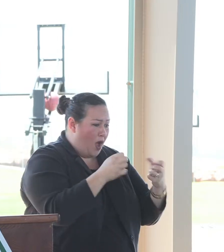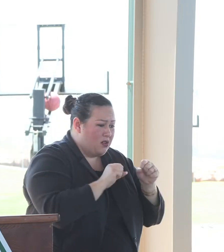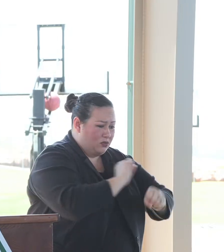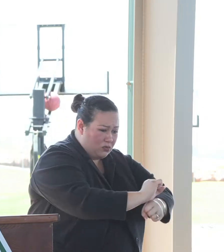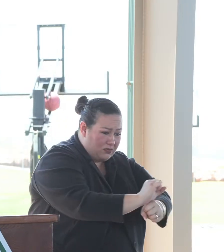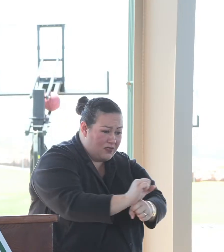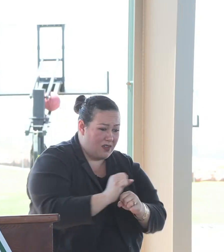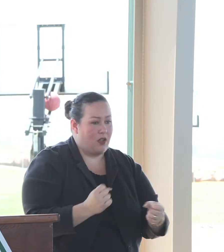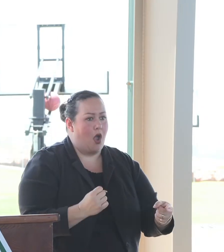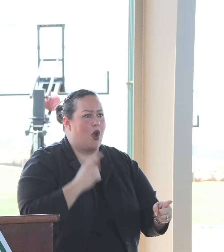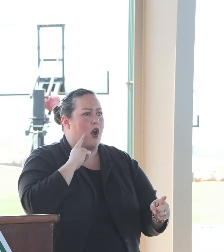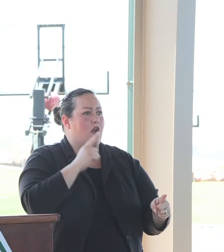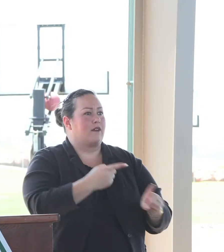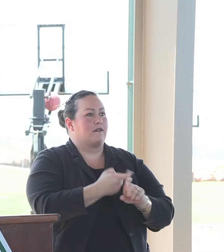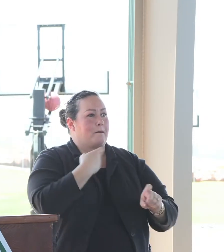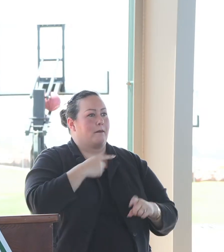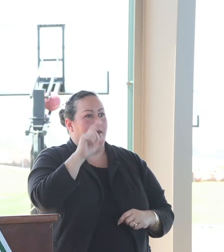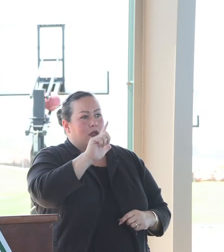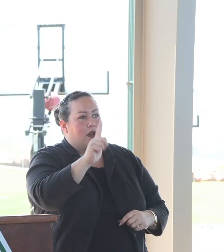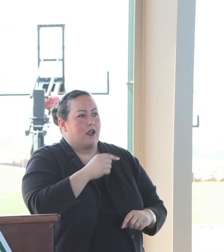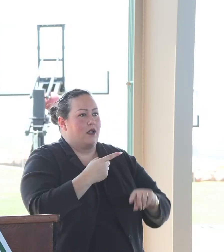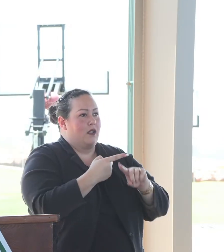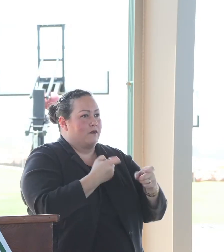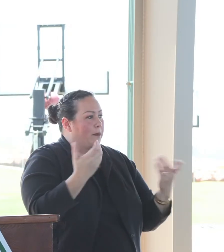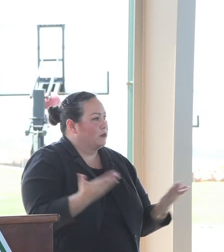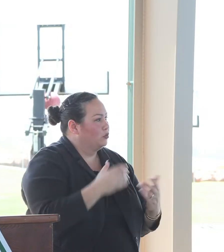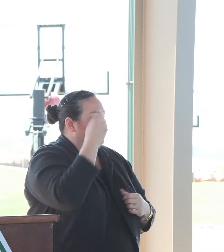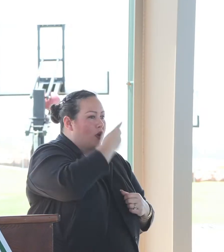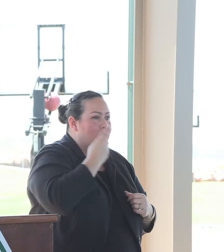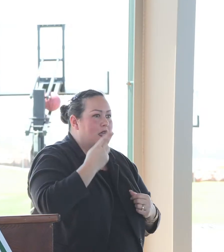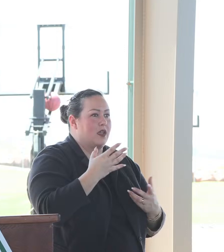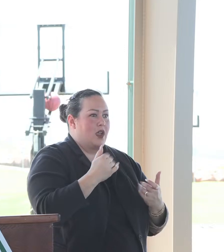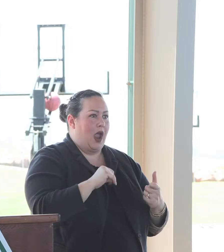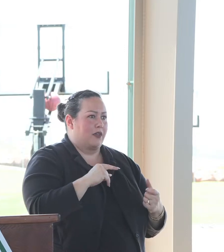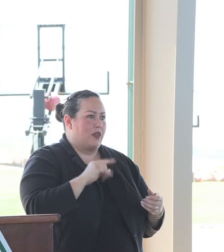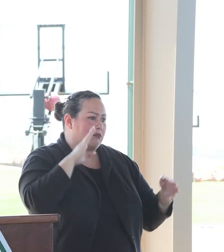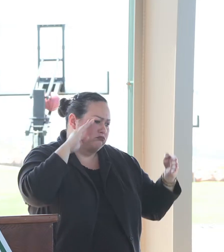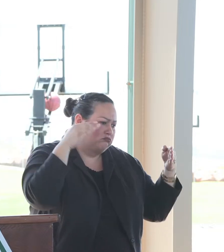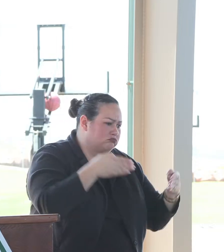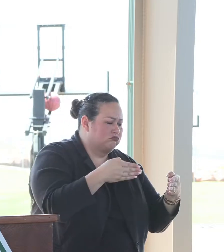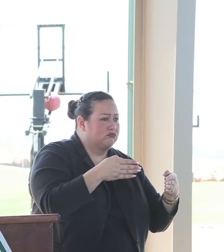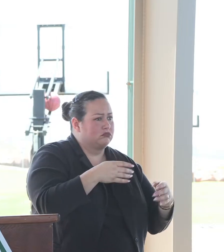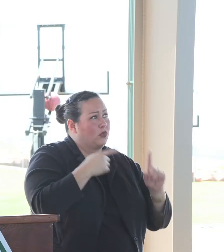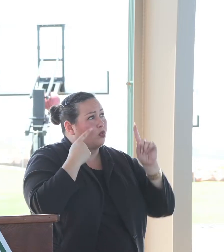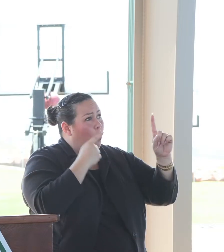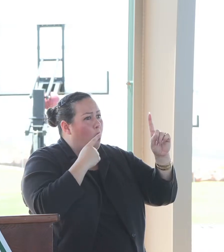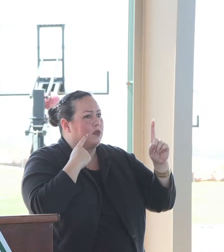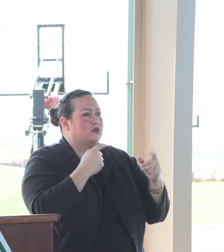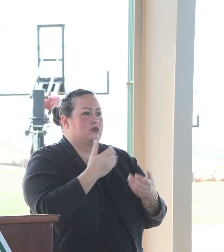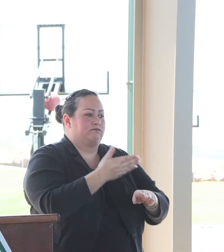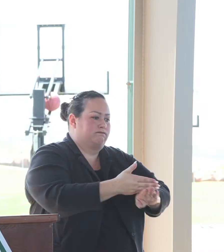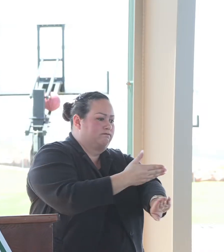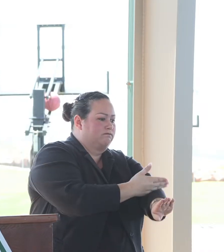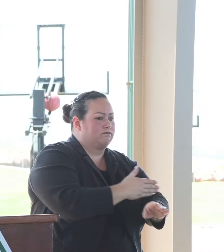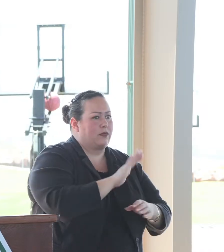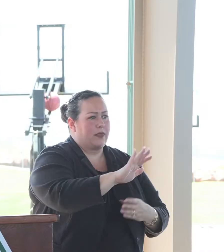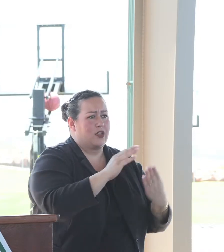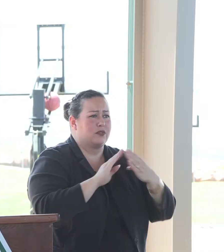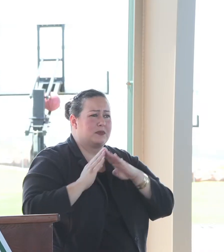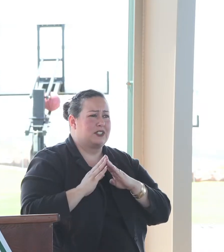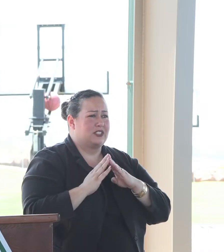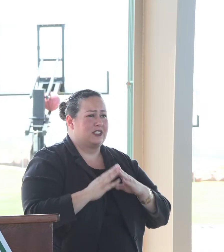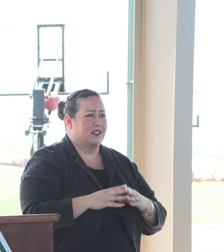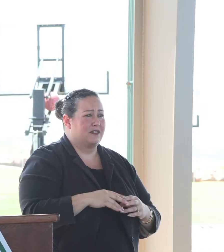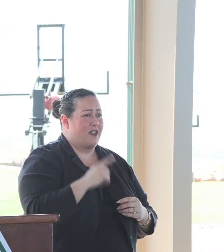delivering for their families, their neighbors, their neighborhoods, and their community. For most, this